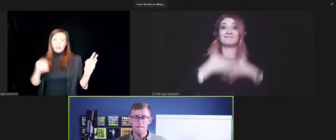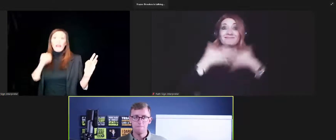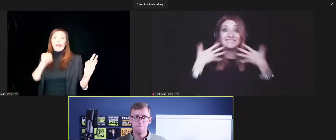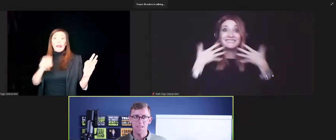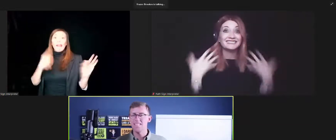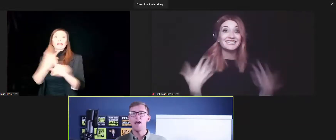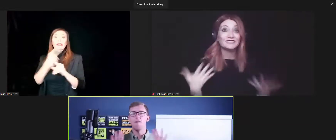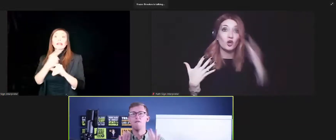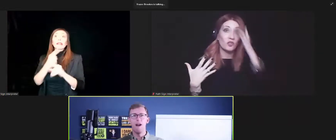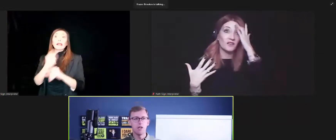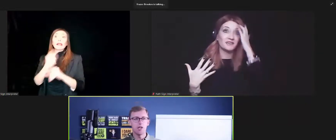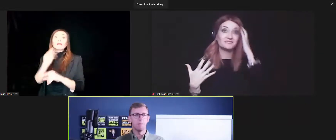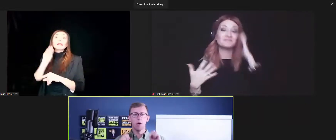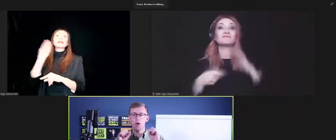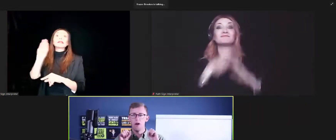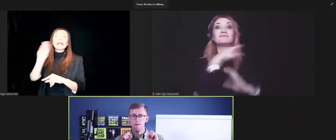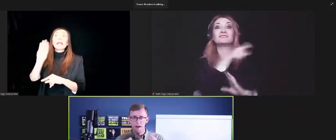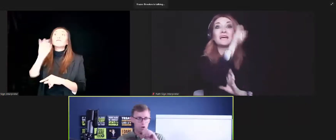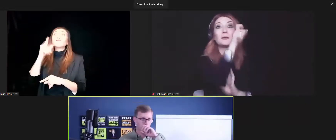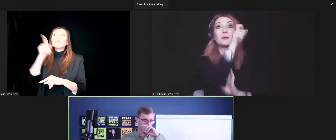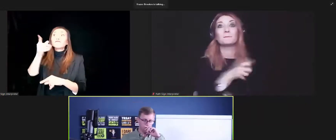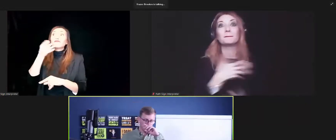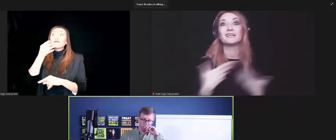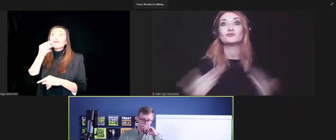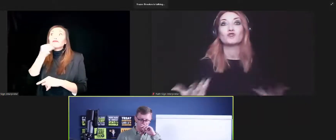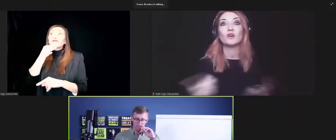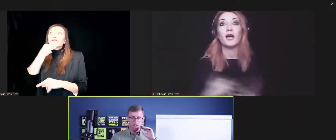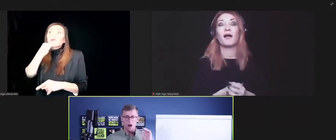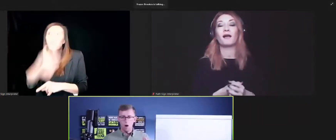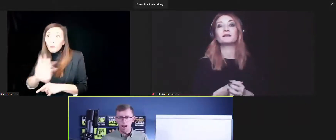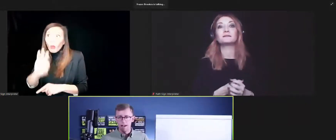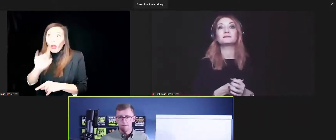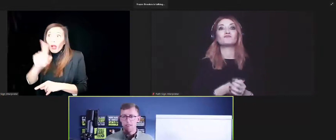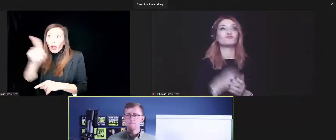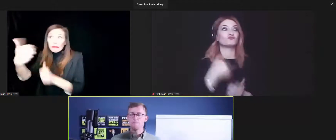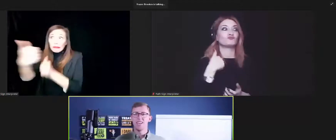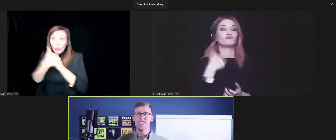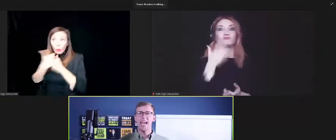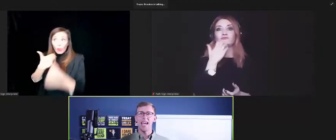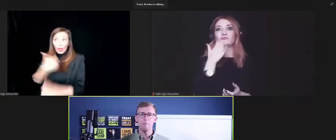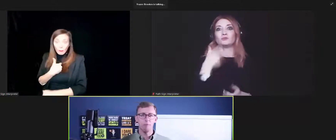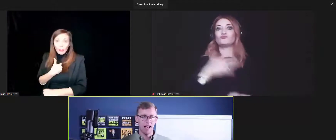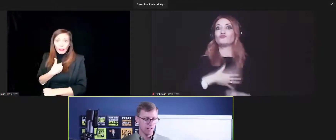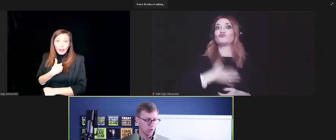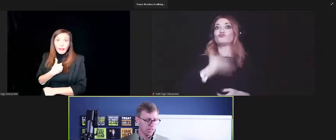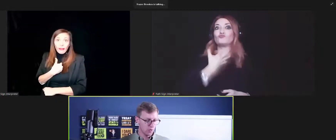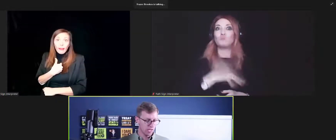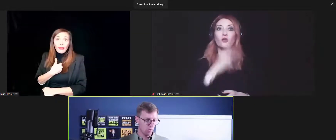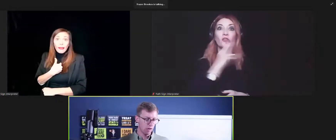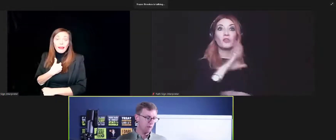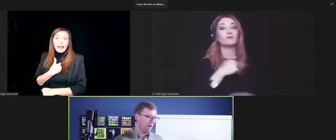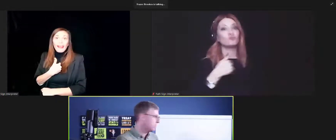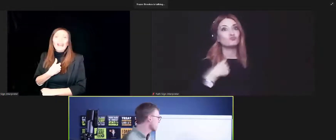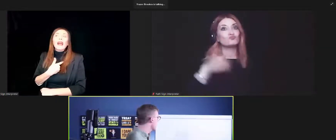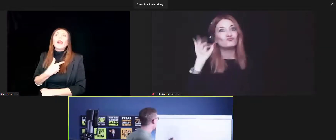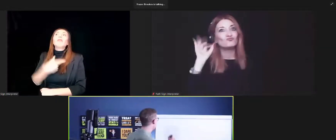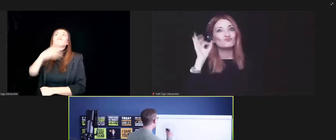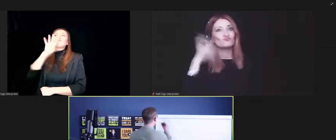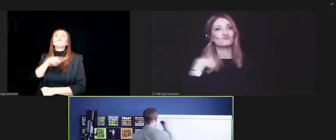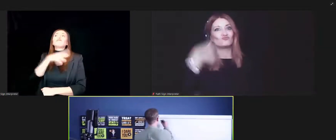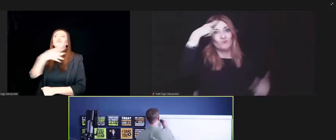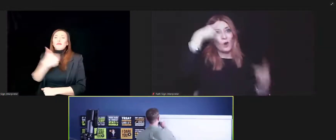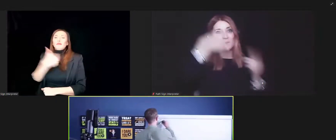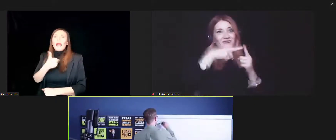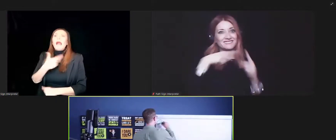right? That's it. Very simple, very straightforward. Okay. Game plan 2021. Let me write this down.